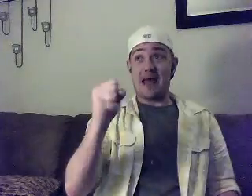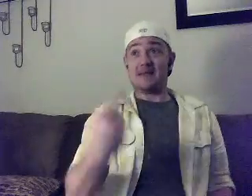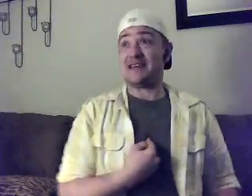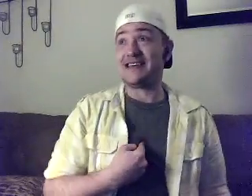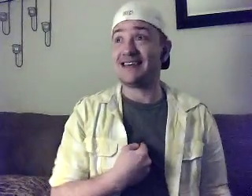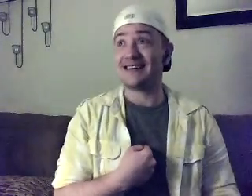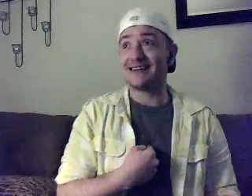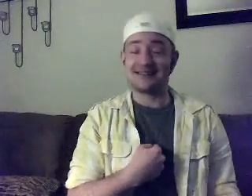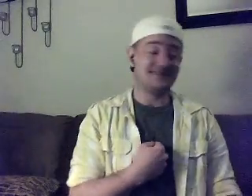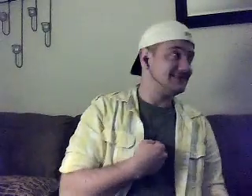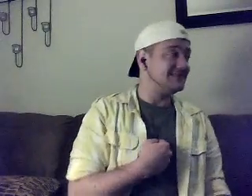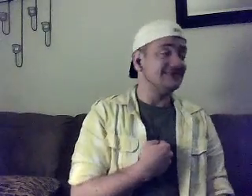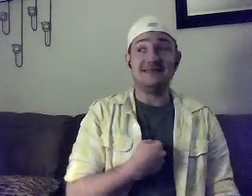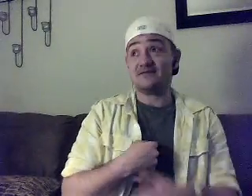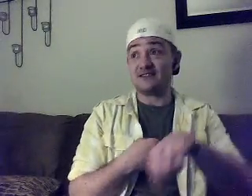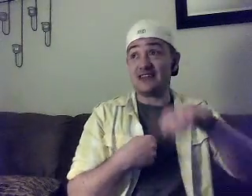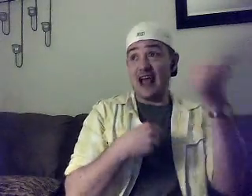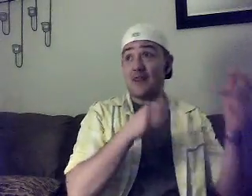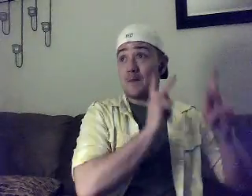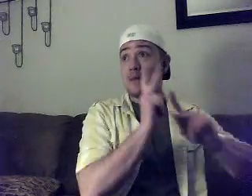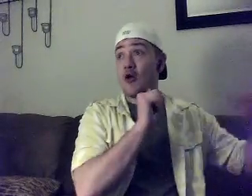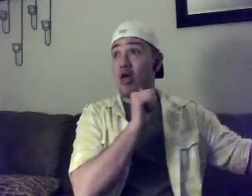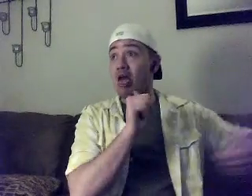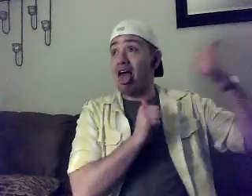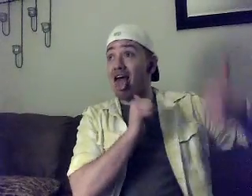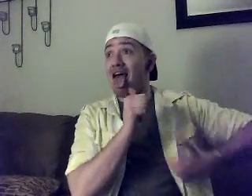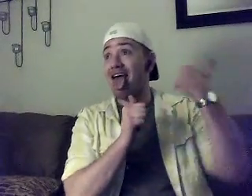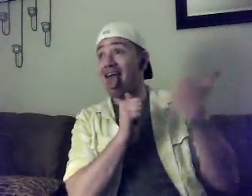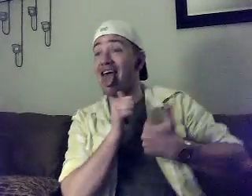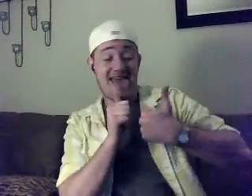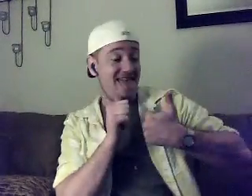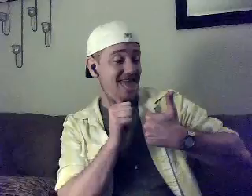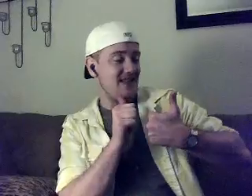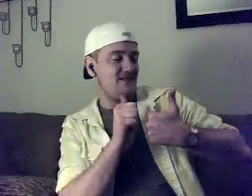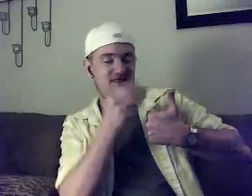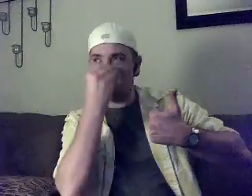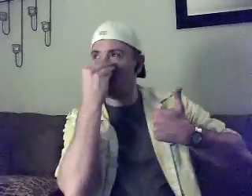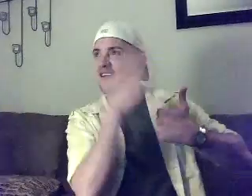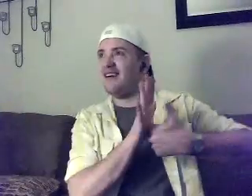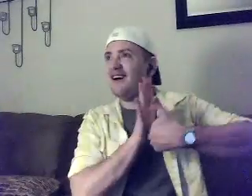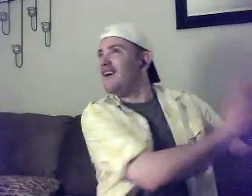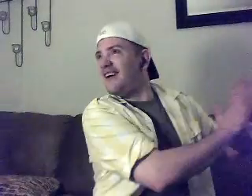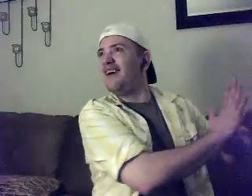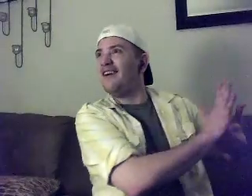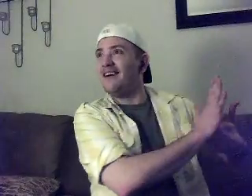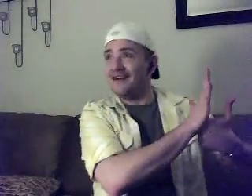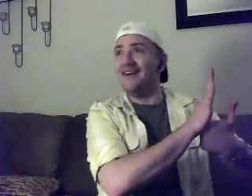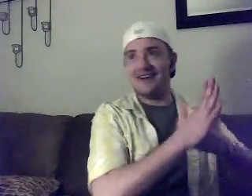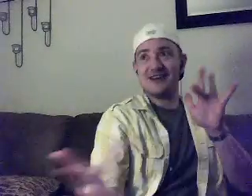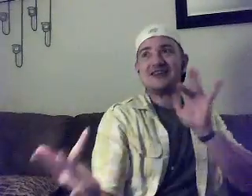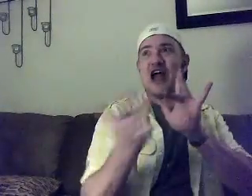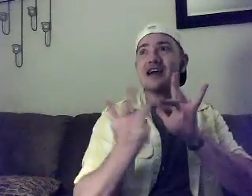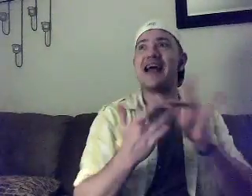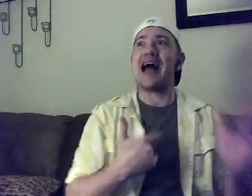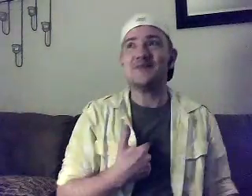maybe And all the other boys Try to chase me But here's my number So call me,